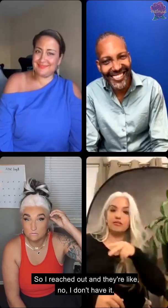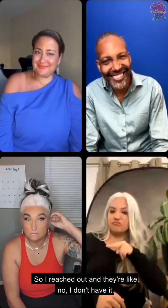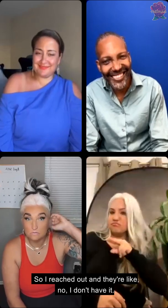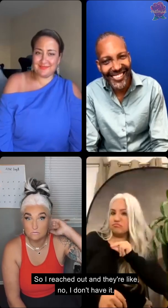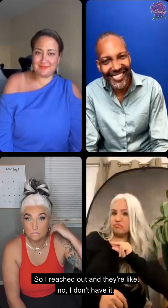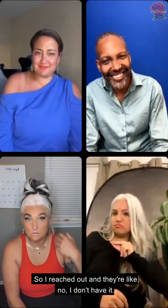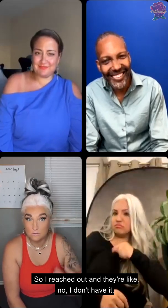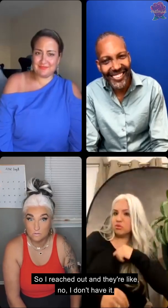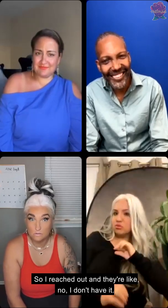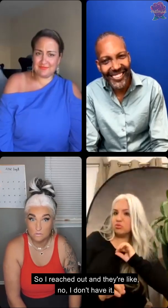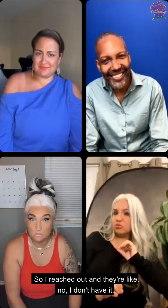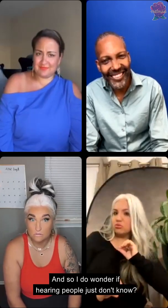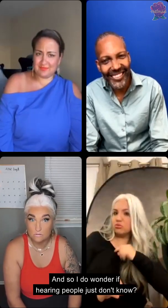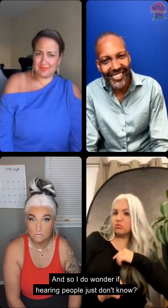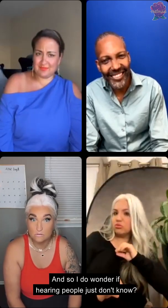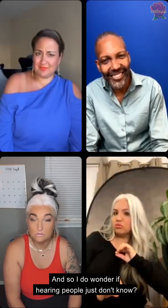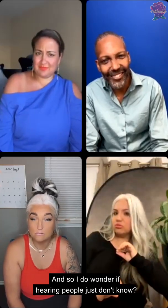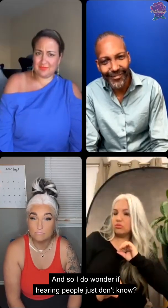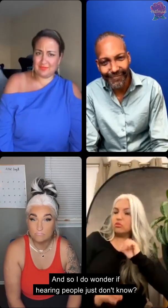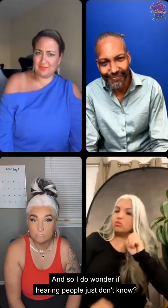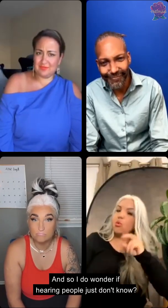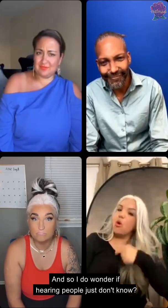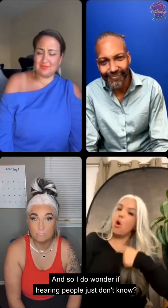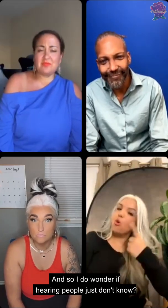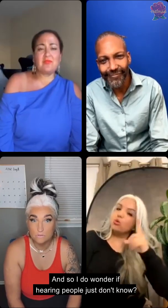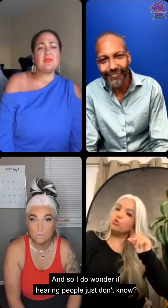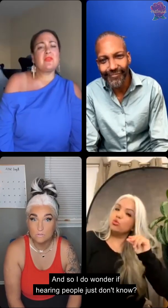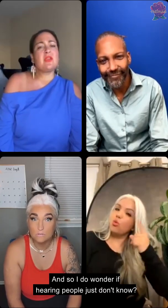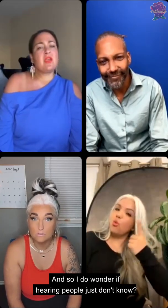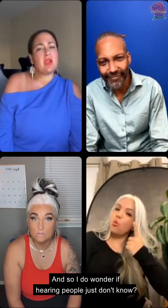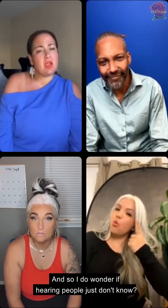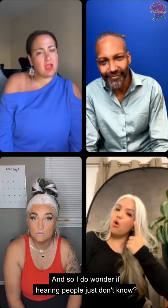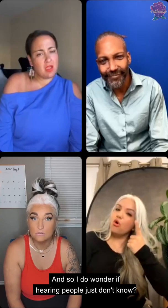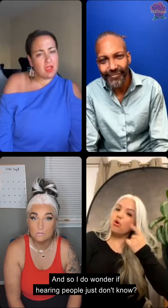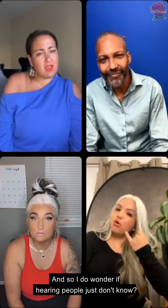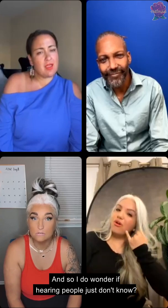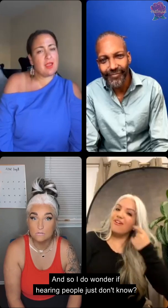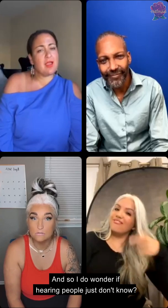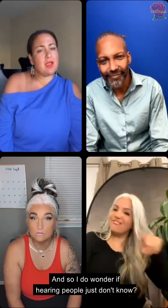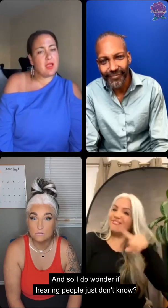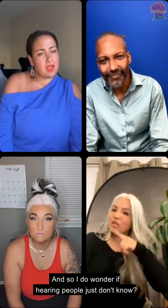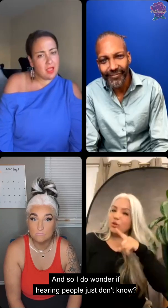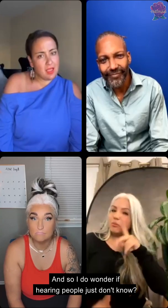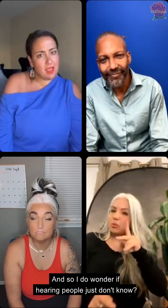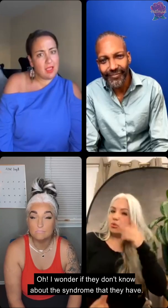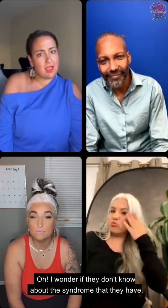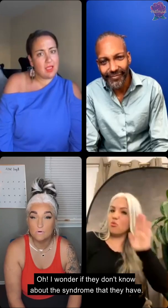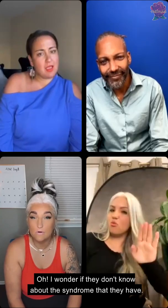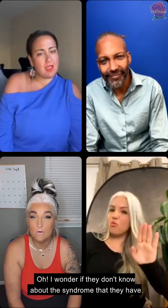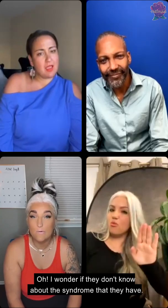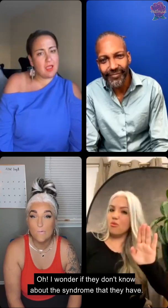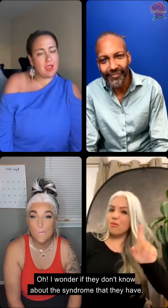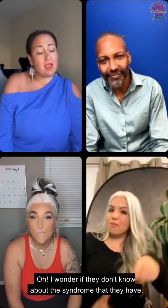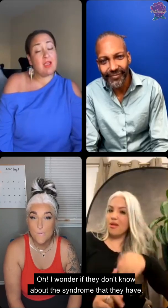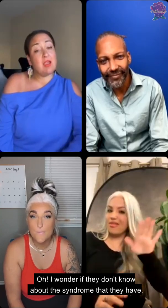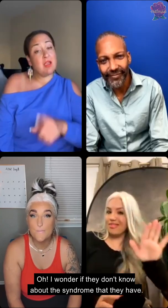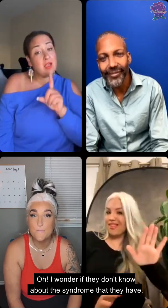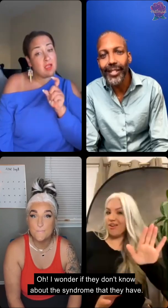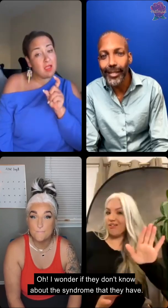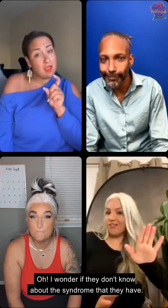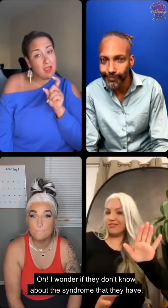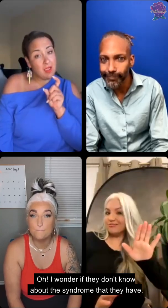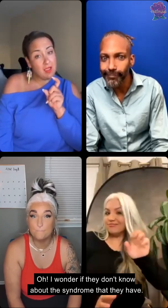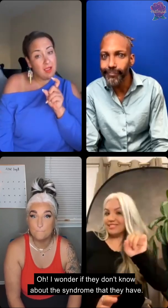they're like, no, I don't have it. And so I do wonder if hearing people just don't know.